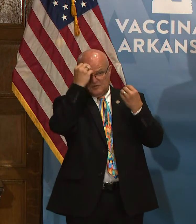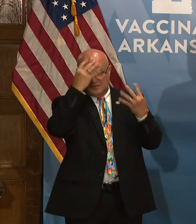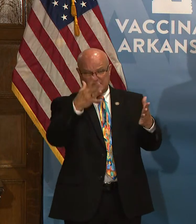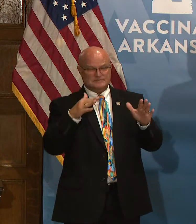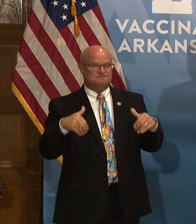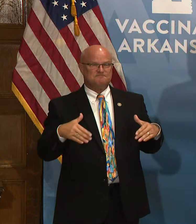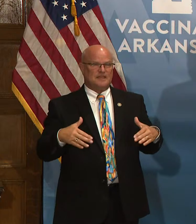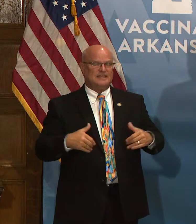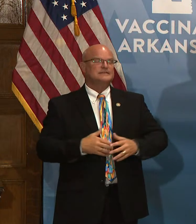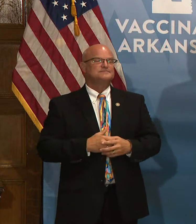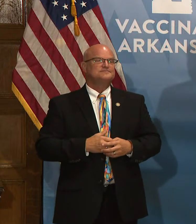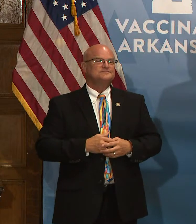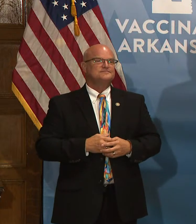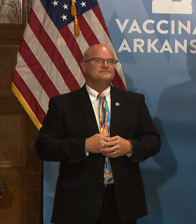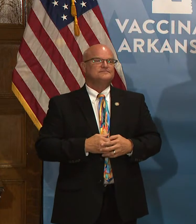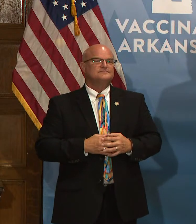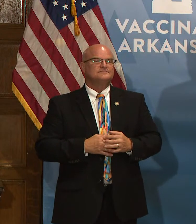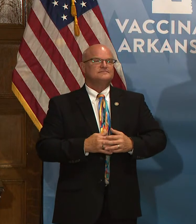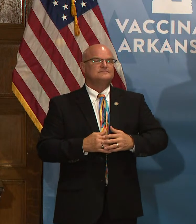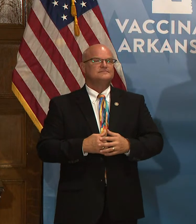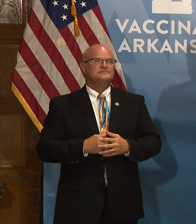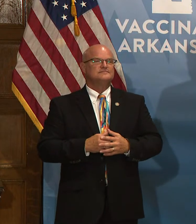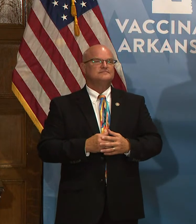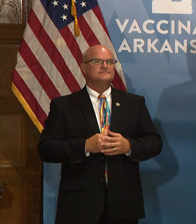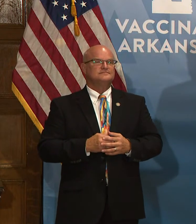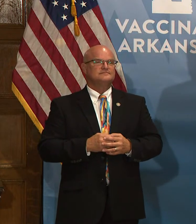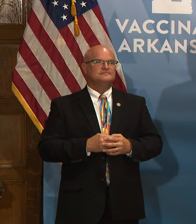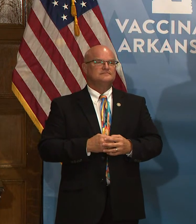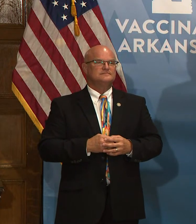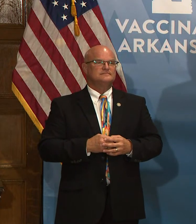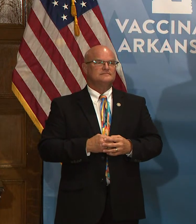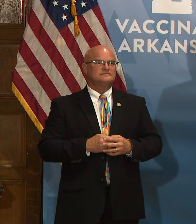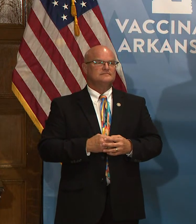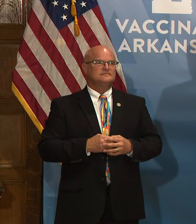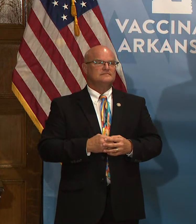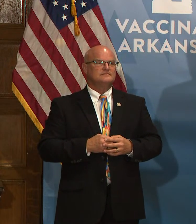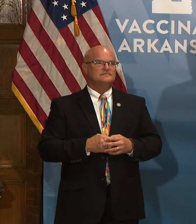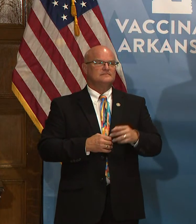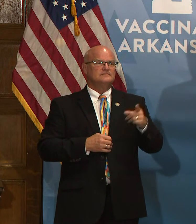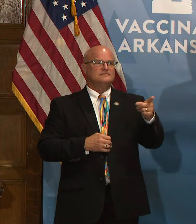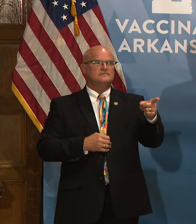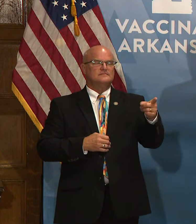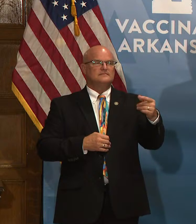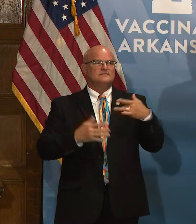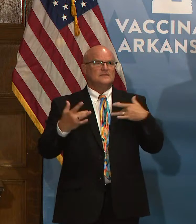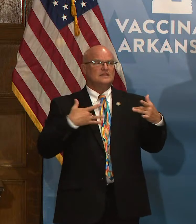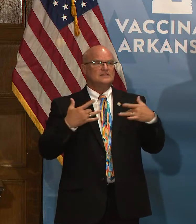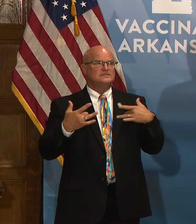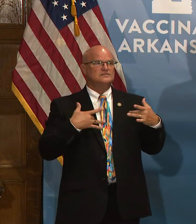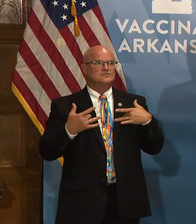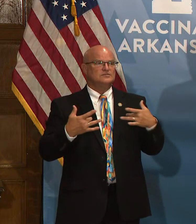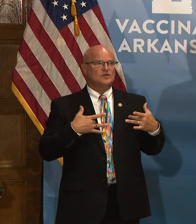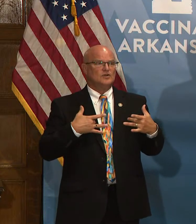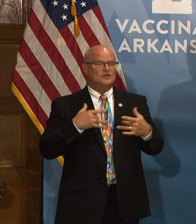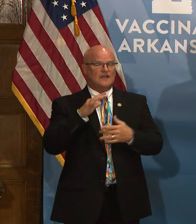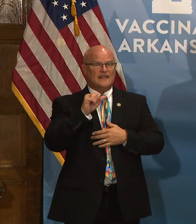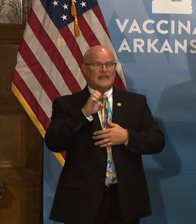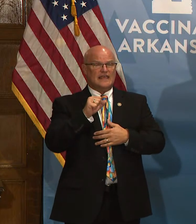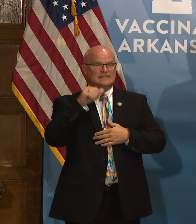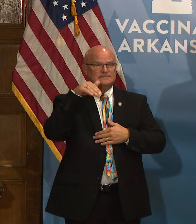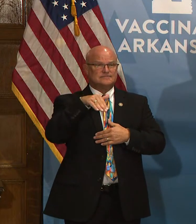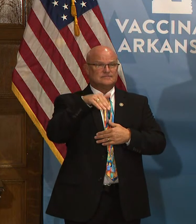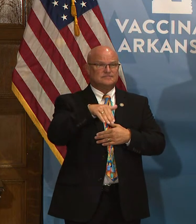information. The cases have been going down, but also